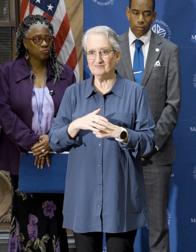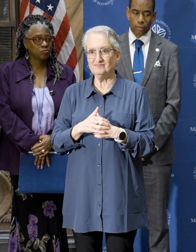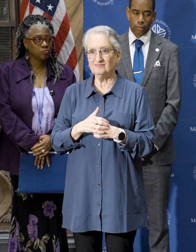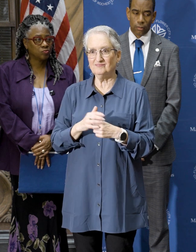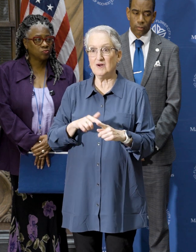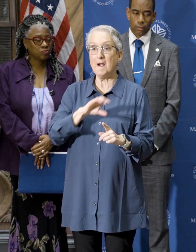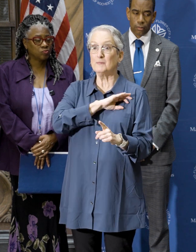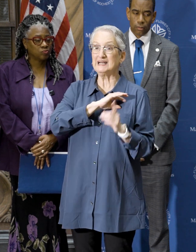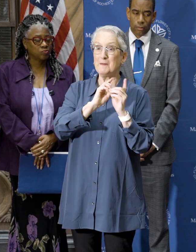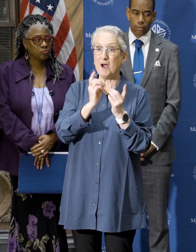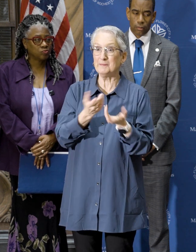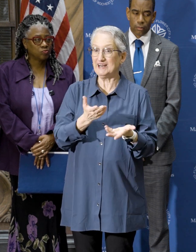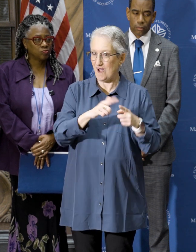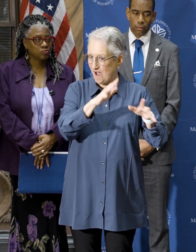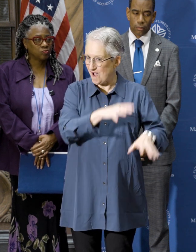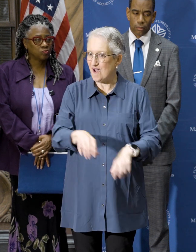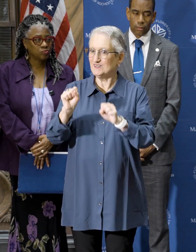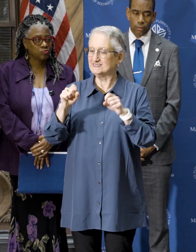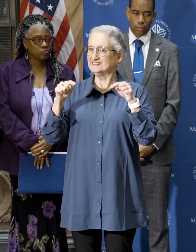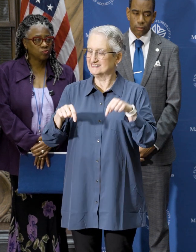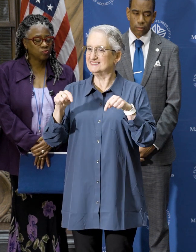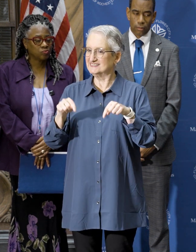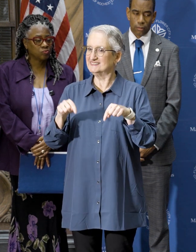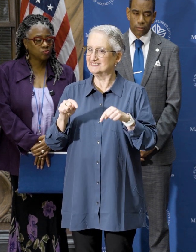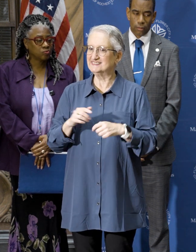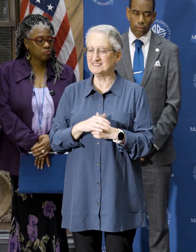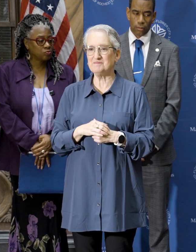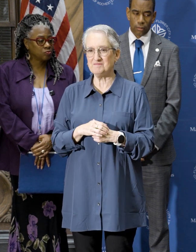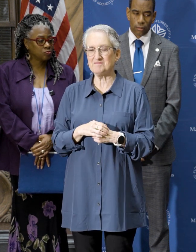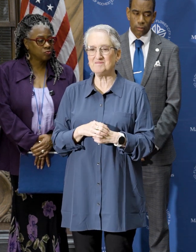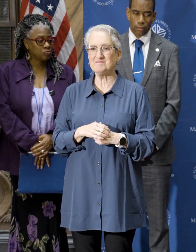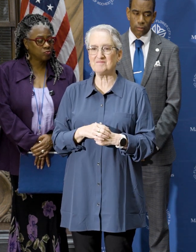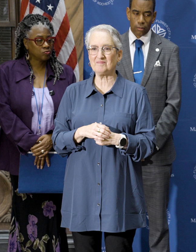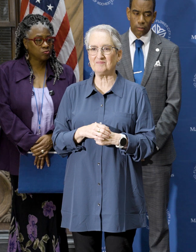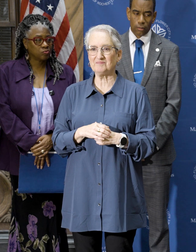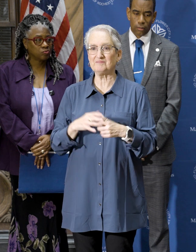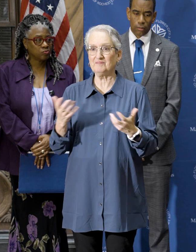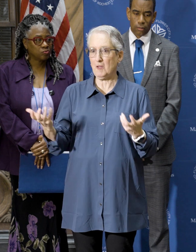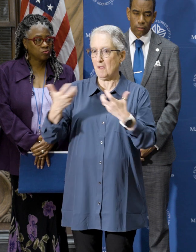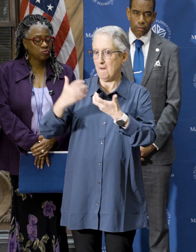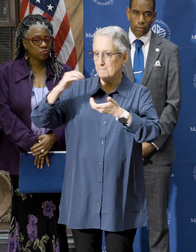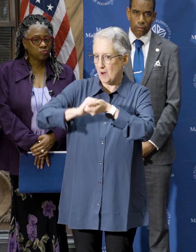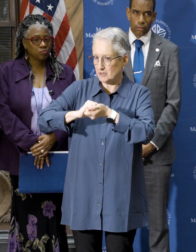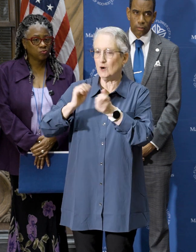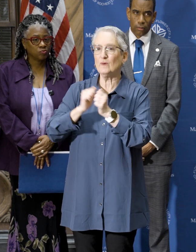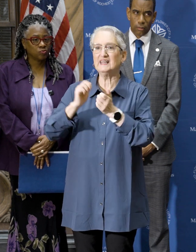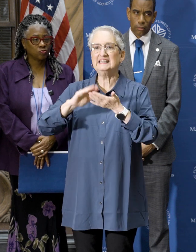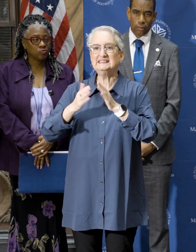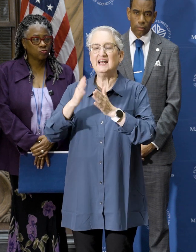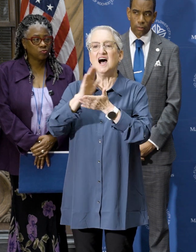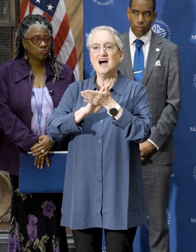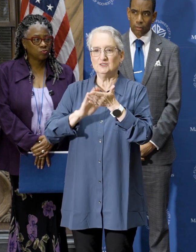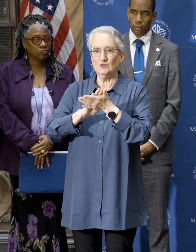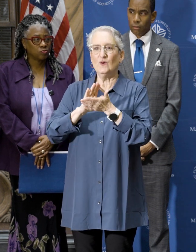Department in partnership with our sponsors, City School District. Far too many people I can mention here, but again, I